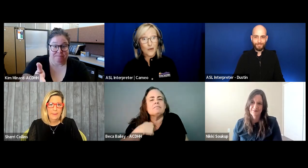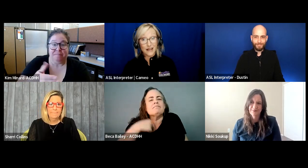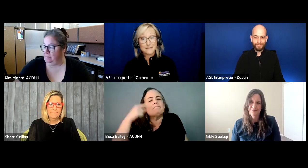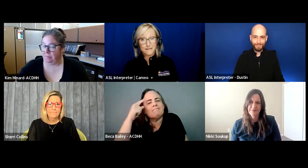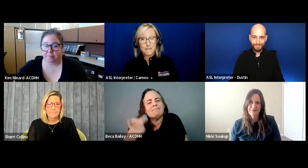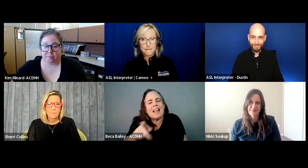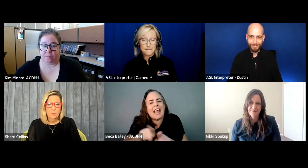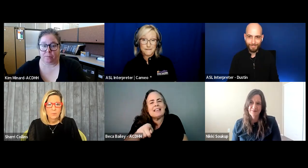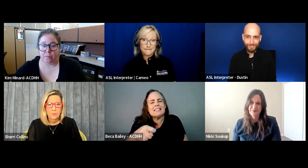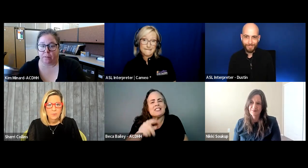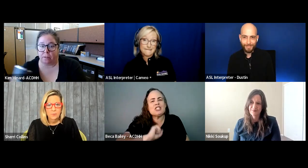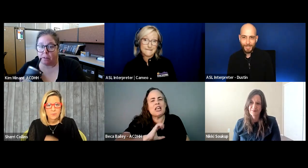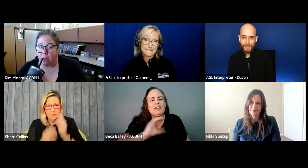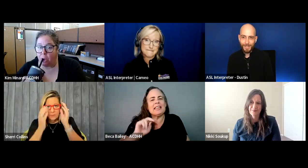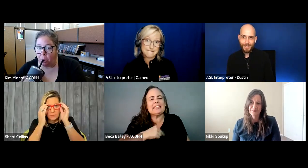momentum going.